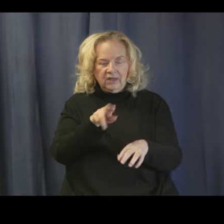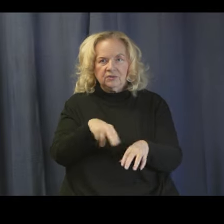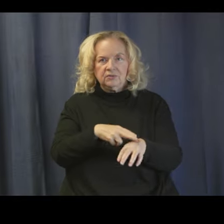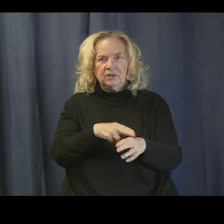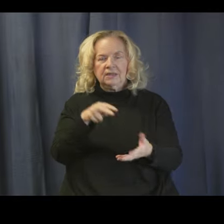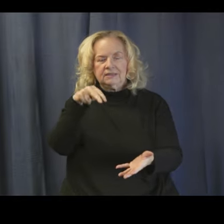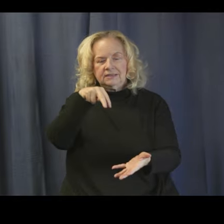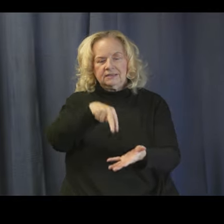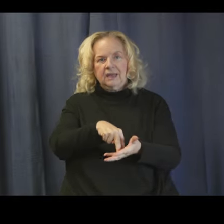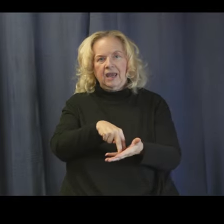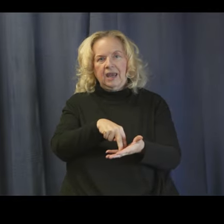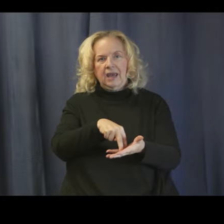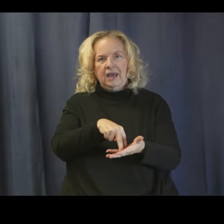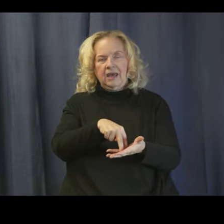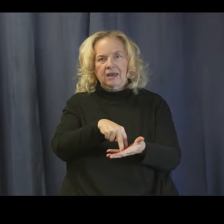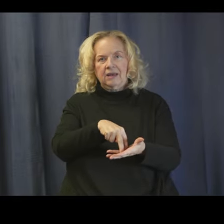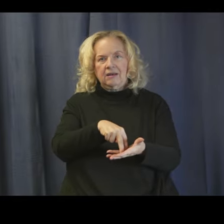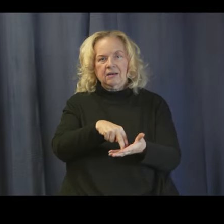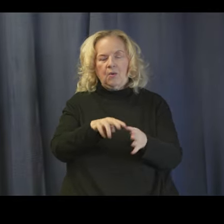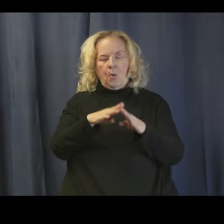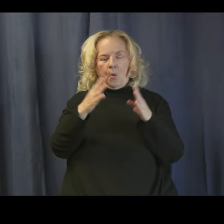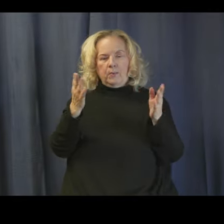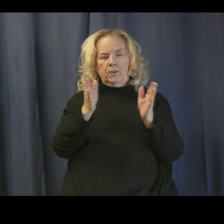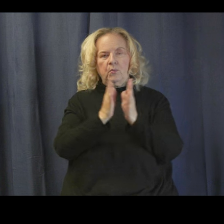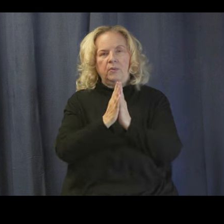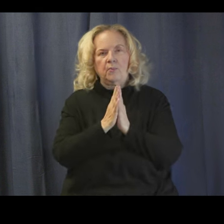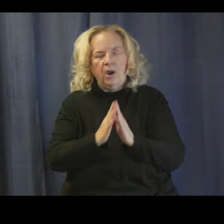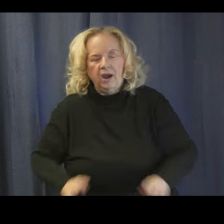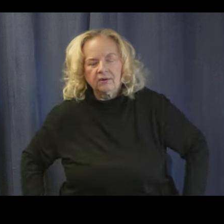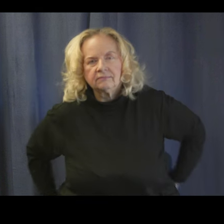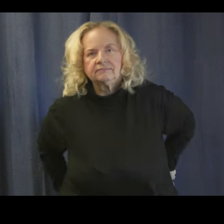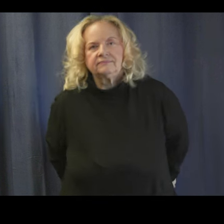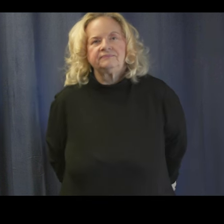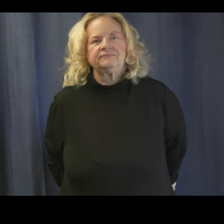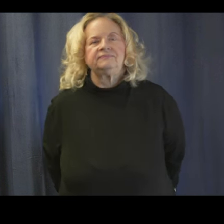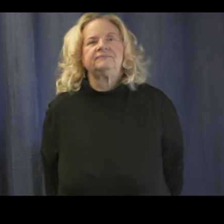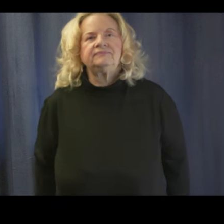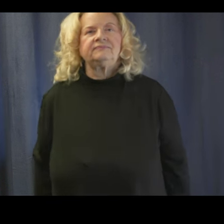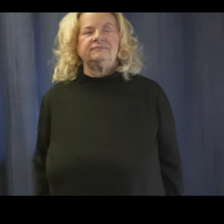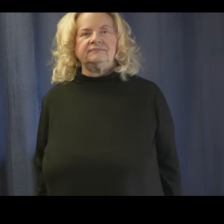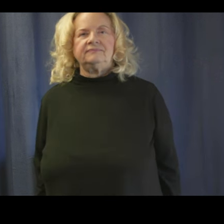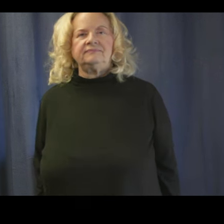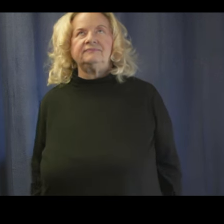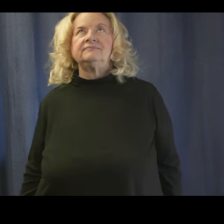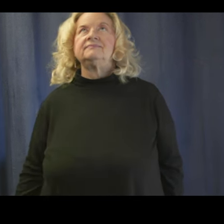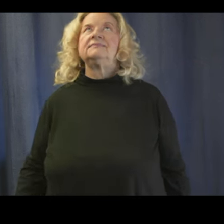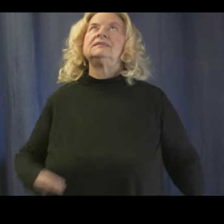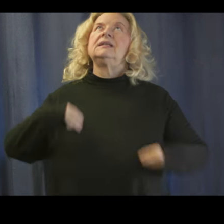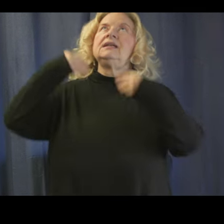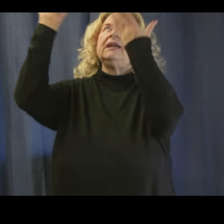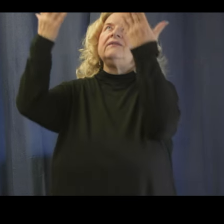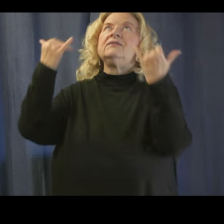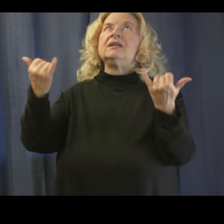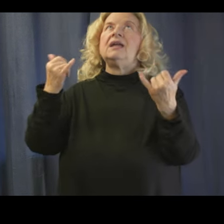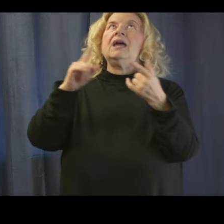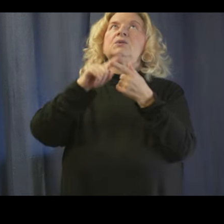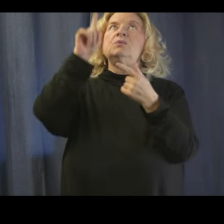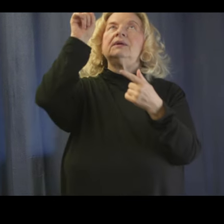So let's stand and let's open with prayer, committing this day to the Lord.